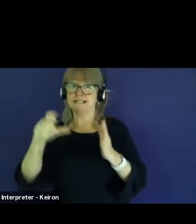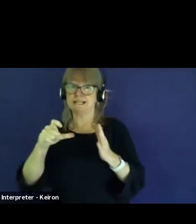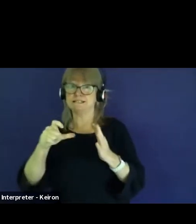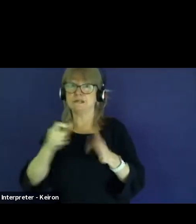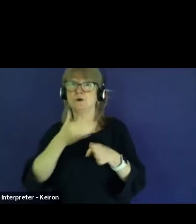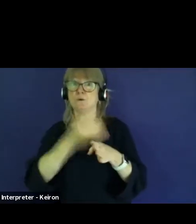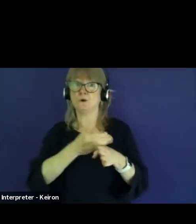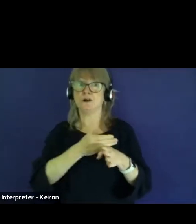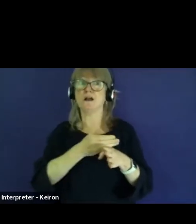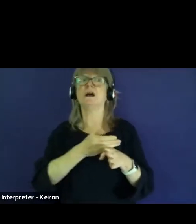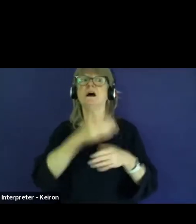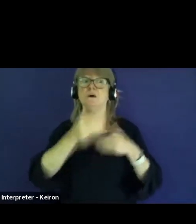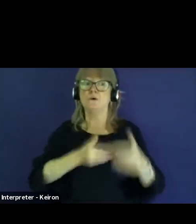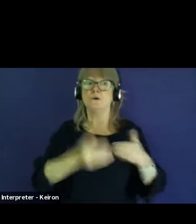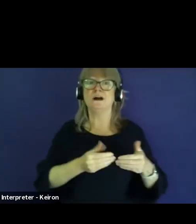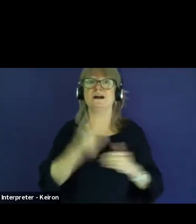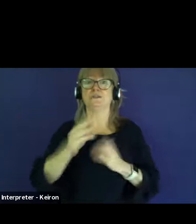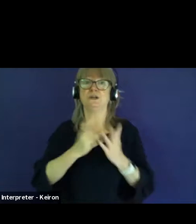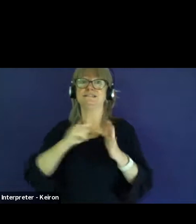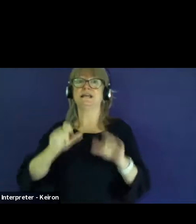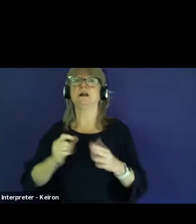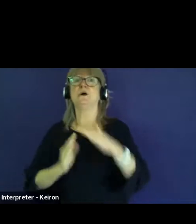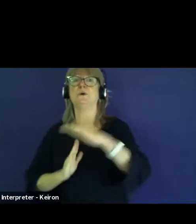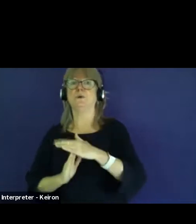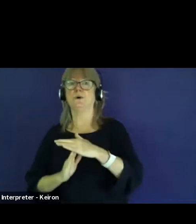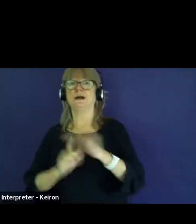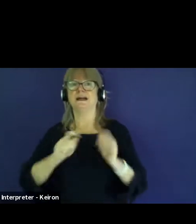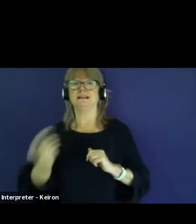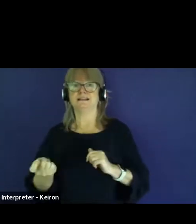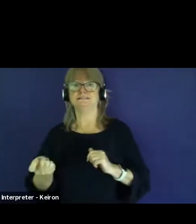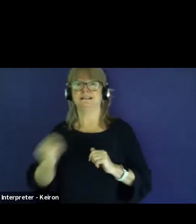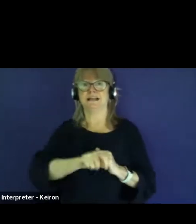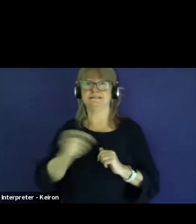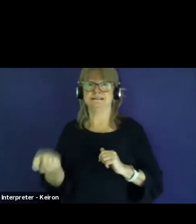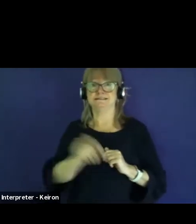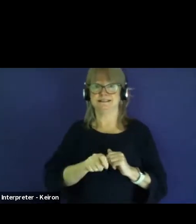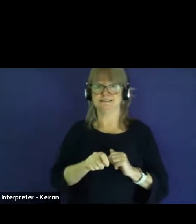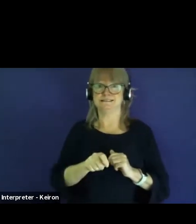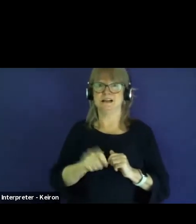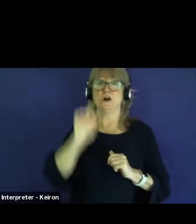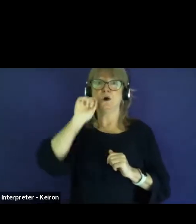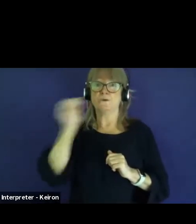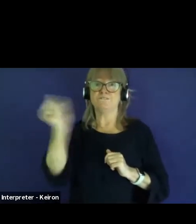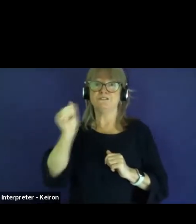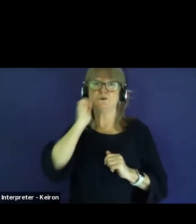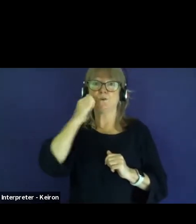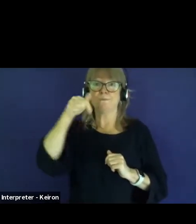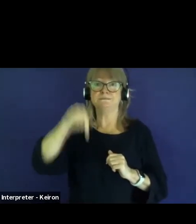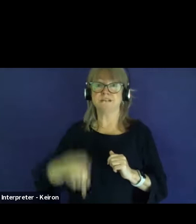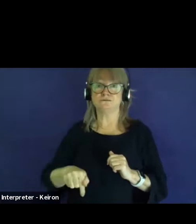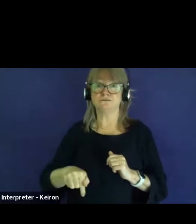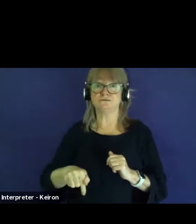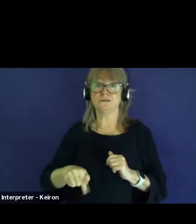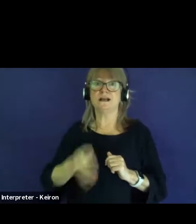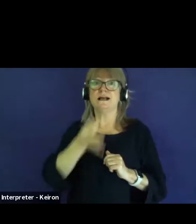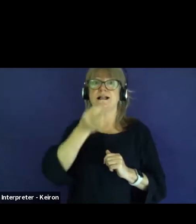followed by 30 seconds worth of rest before we move on to the next exercise. And then we will finish with a warm down and a